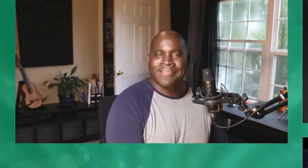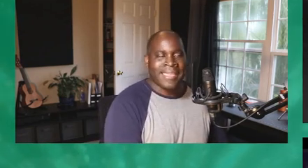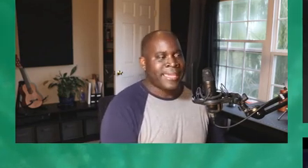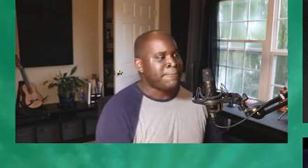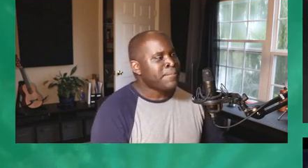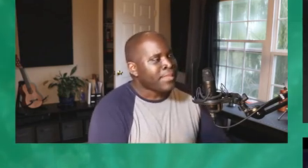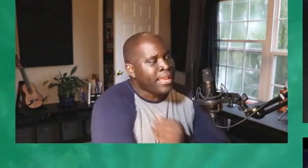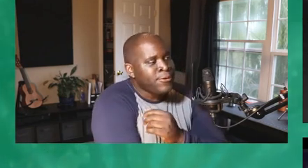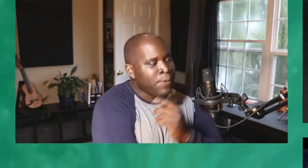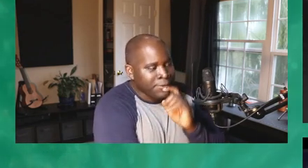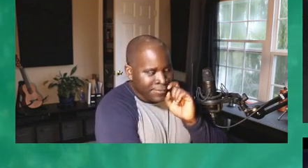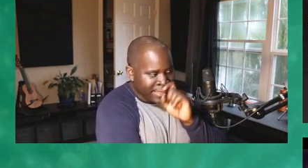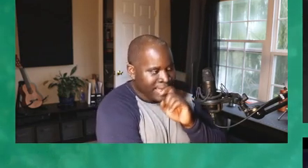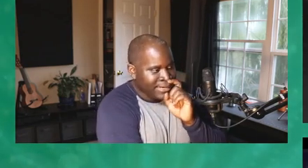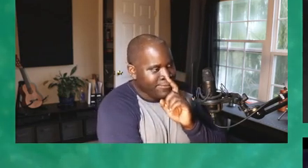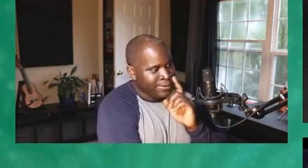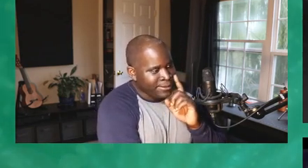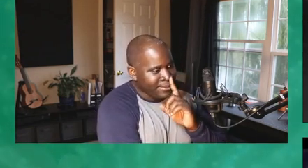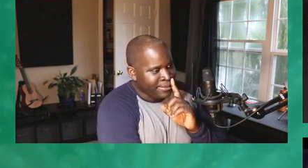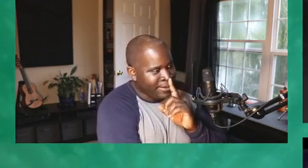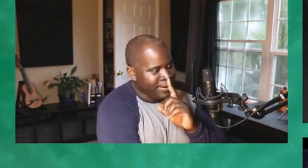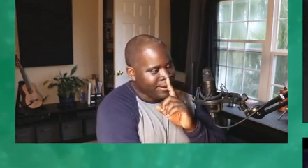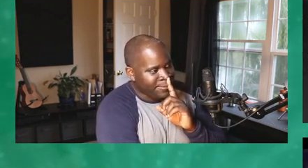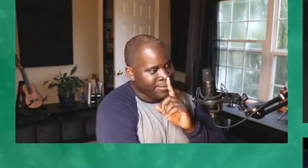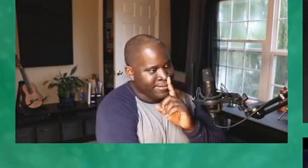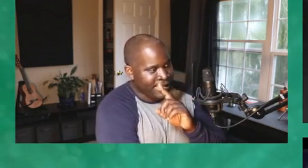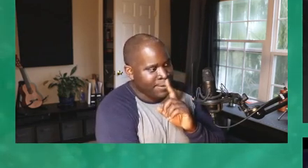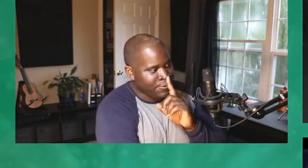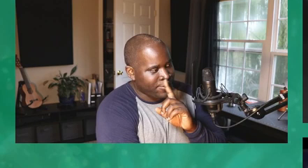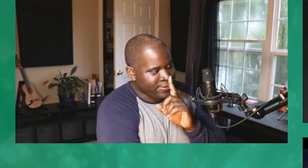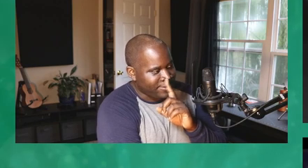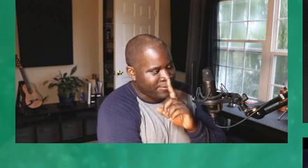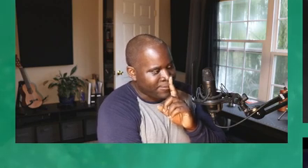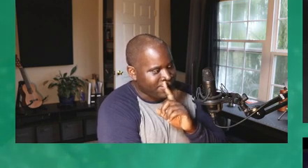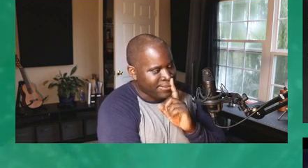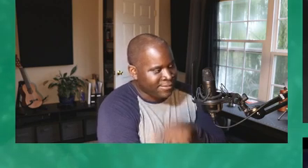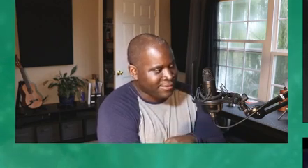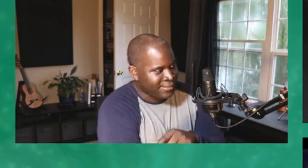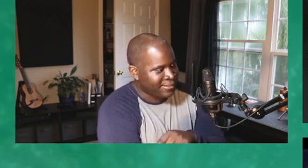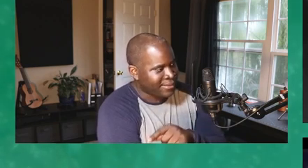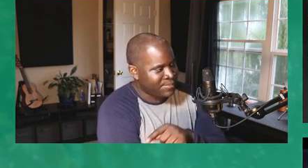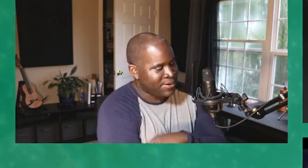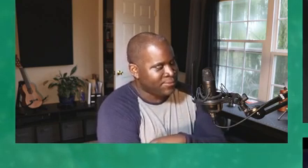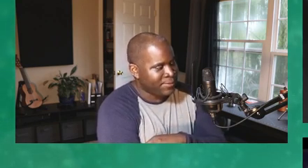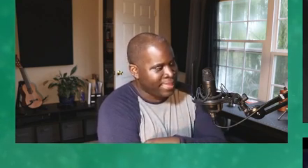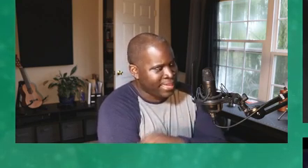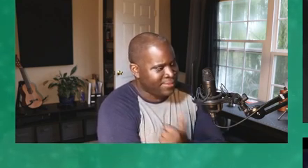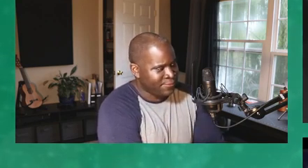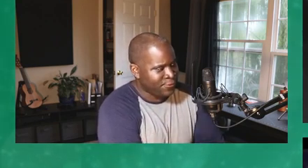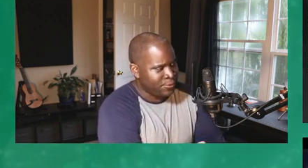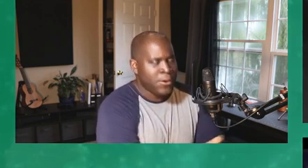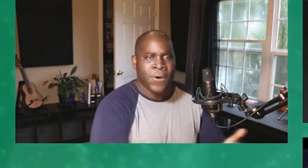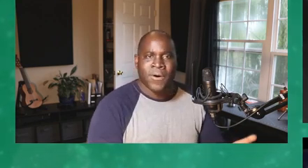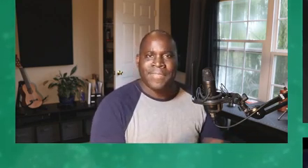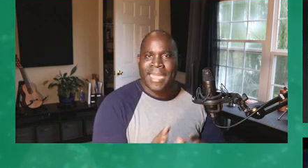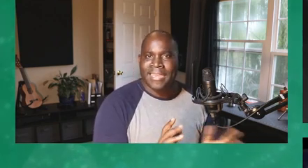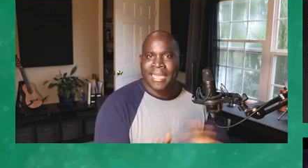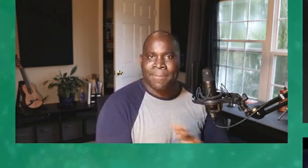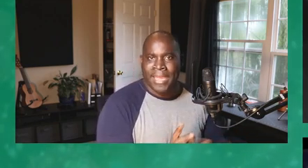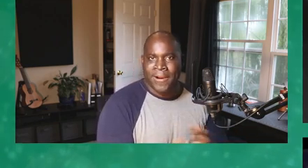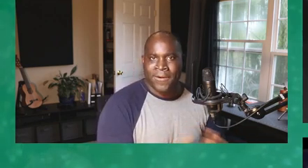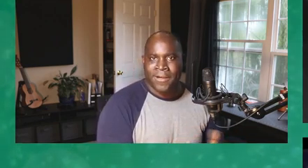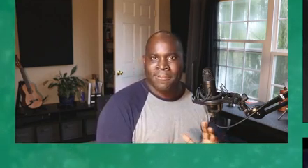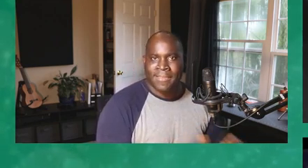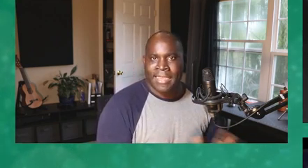awkward way of saying it. I do wonder if they got a different sign language person for this season compared to what they had in the first one. Or if they had